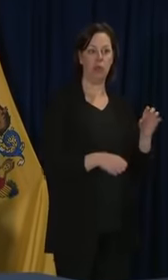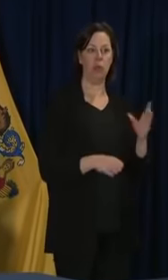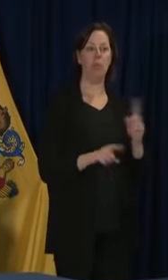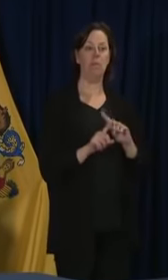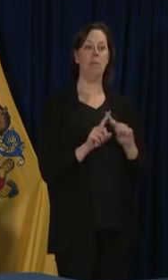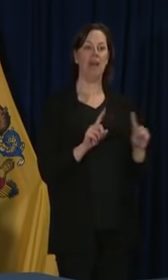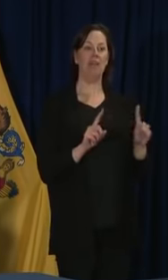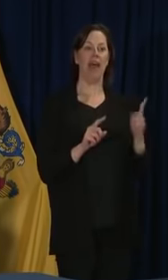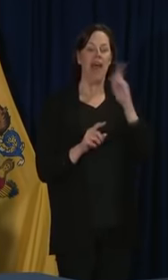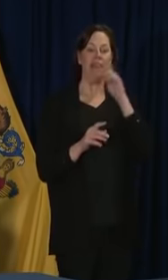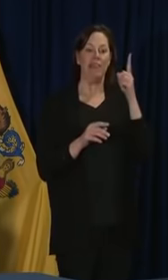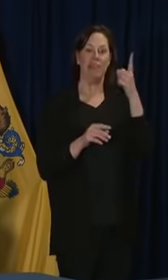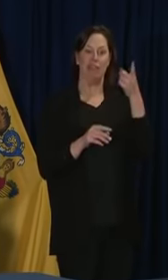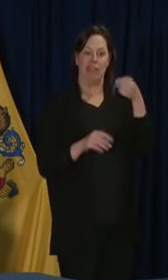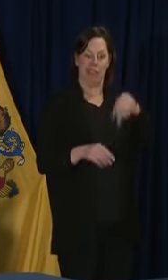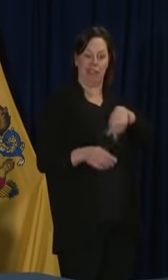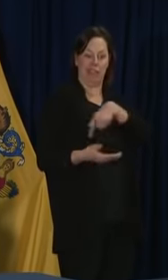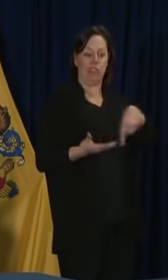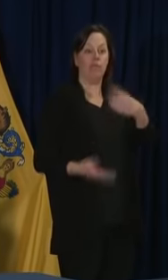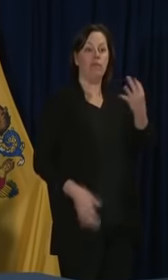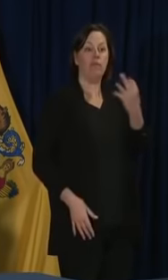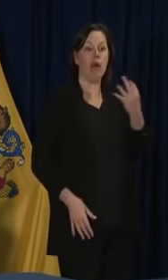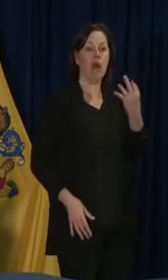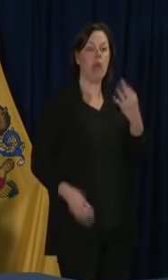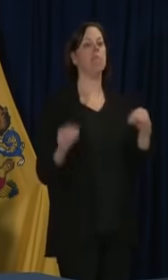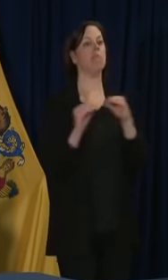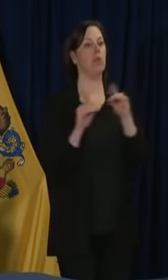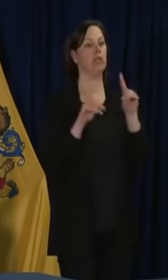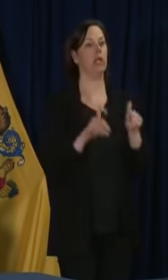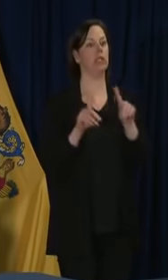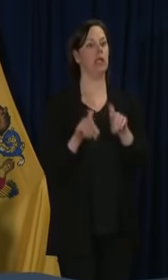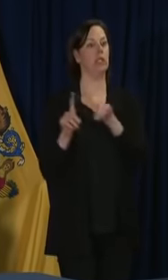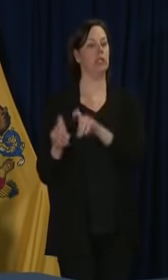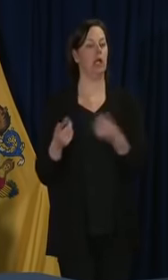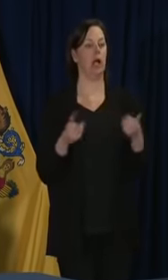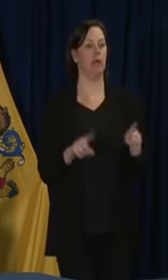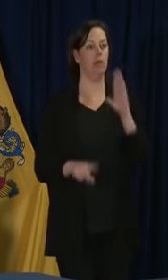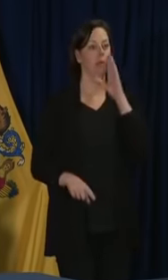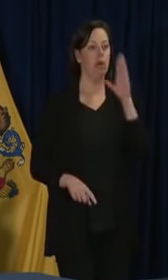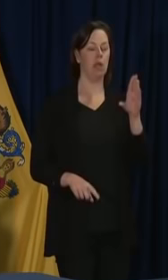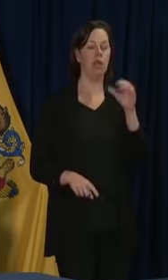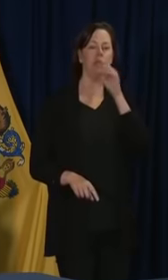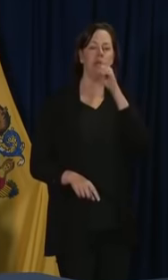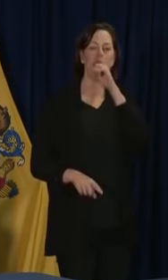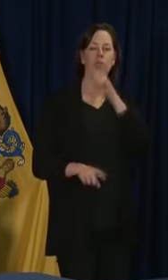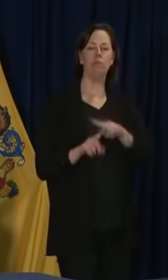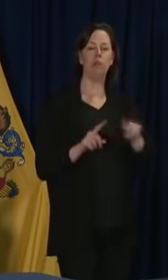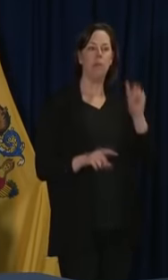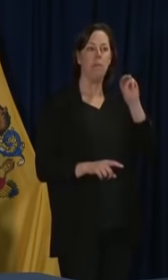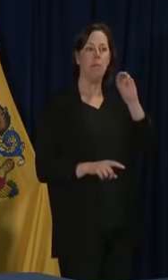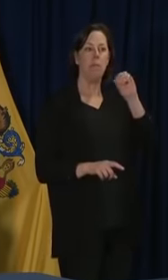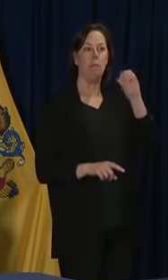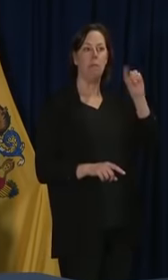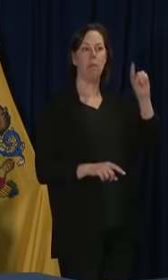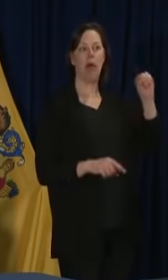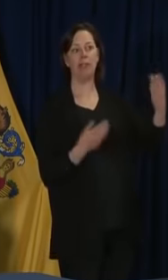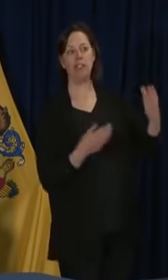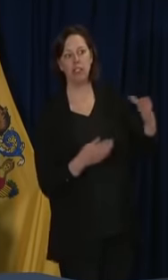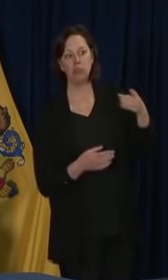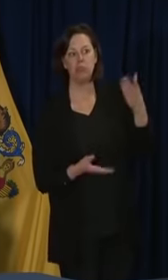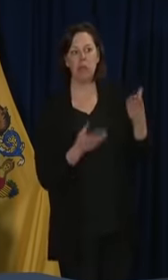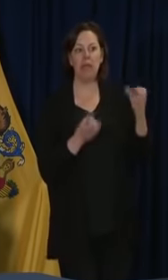by the end of this week will be up dramatically. I'm not sure, Matt's here somewhere. The waiver, I assume, is to allow